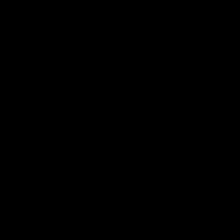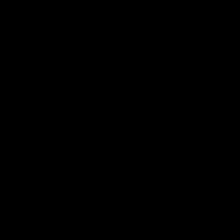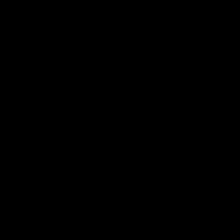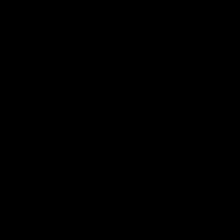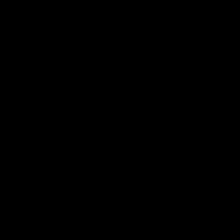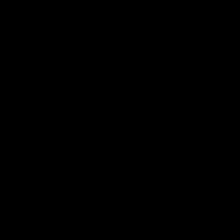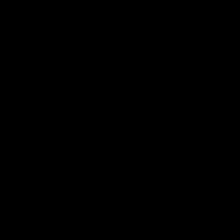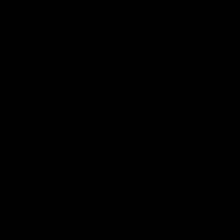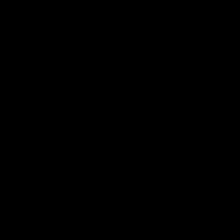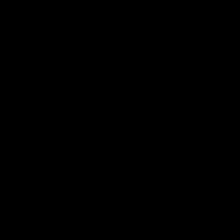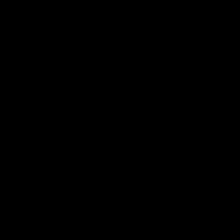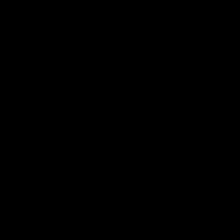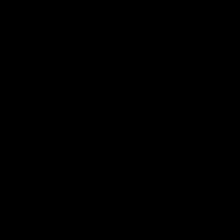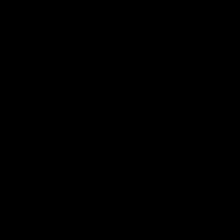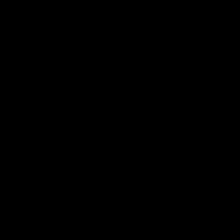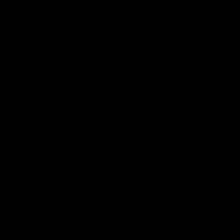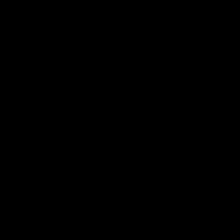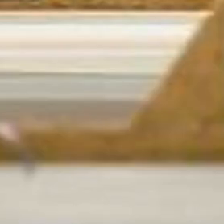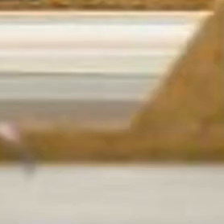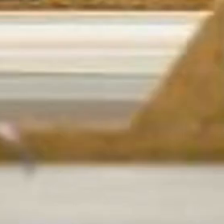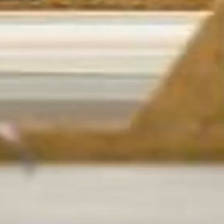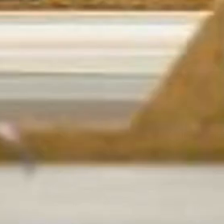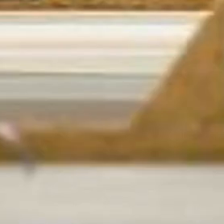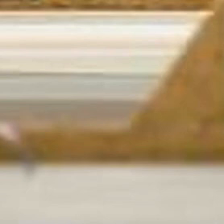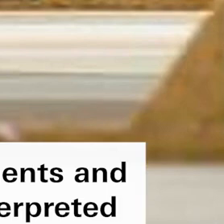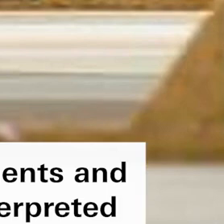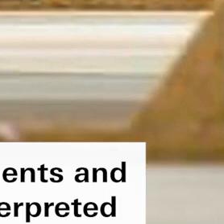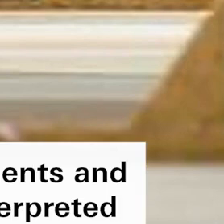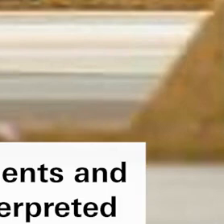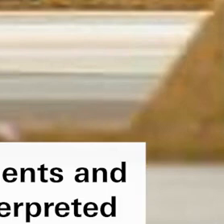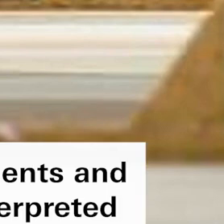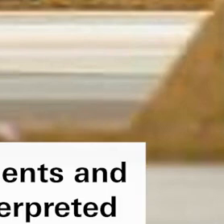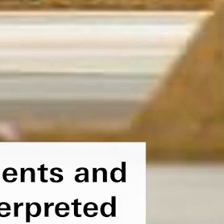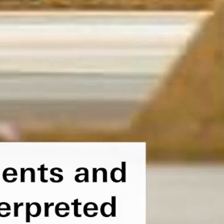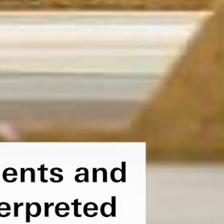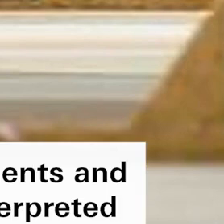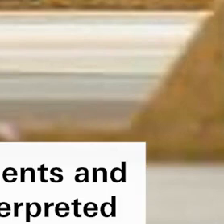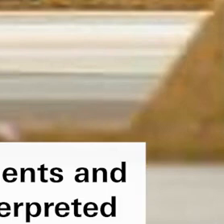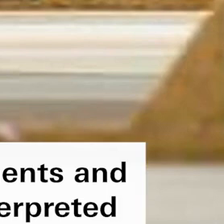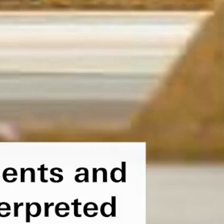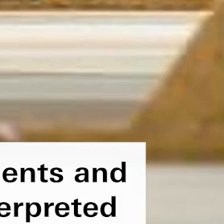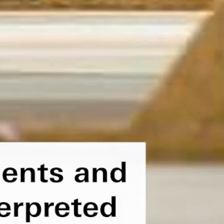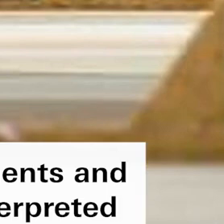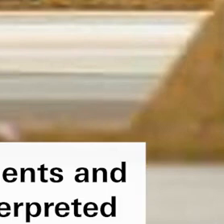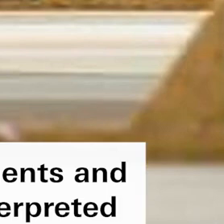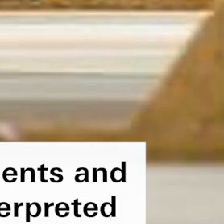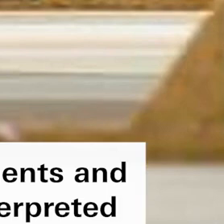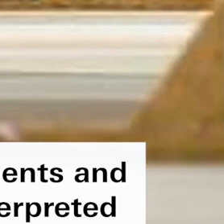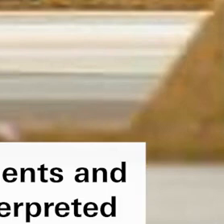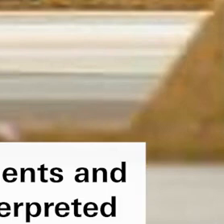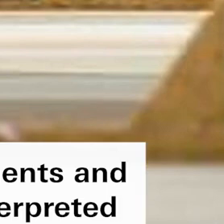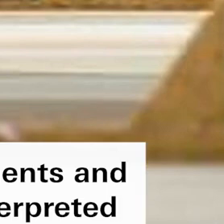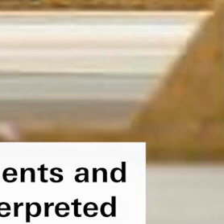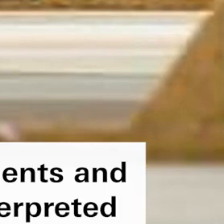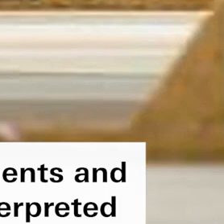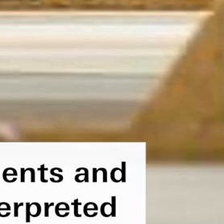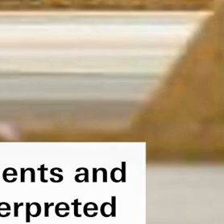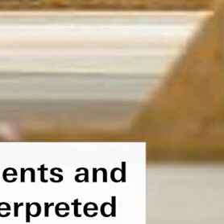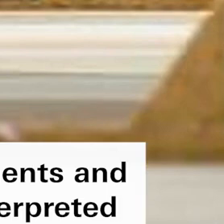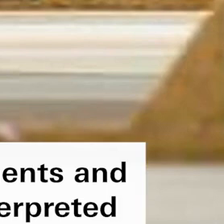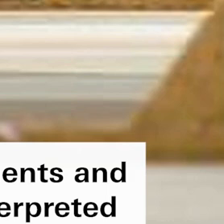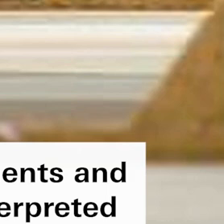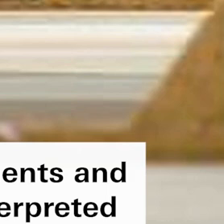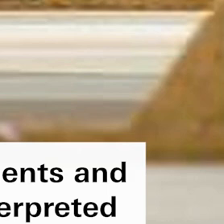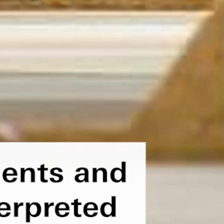that we are worth it. Policy could be dictated by governments and organisations, but how